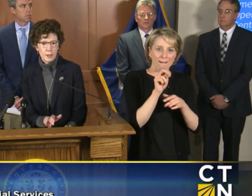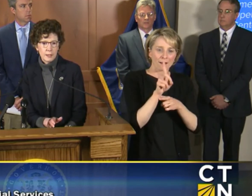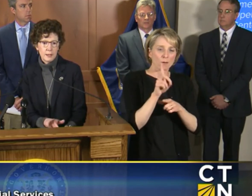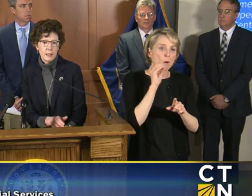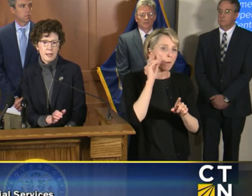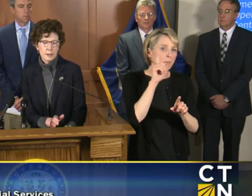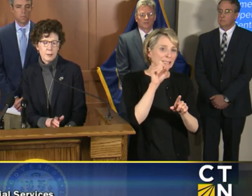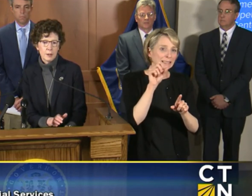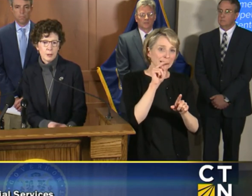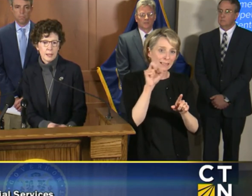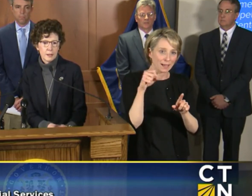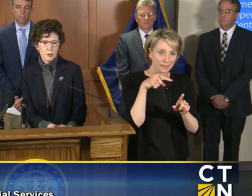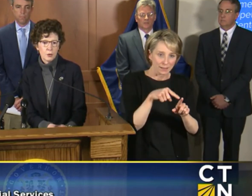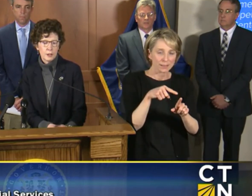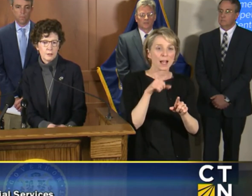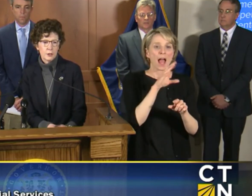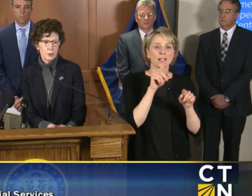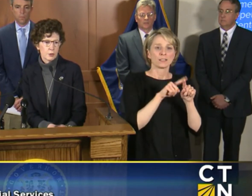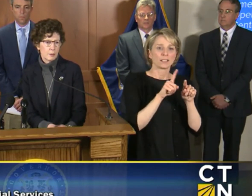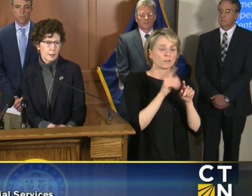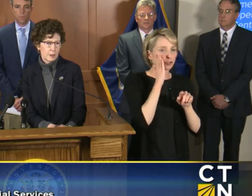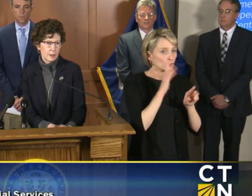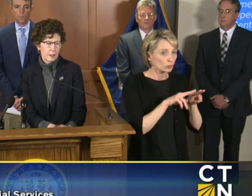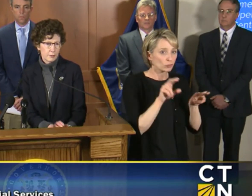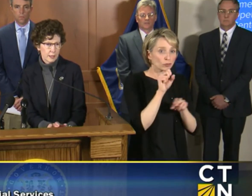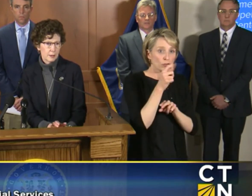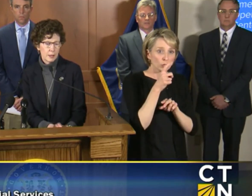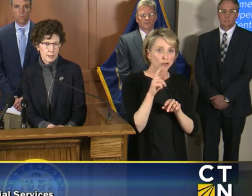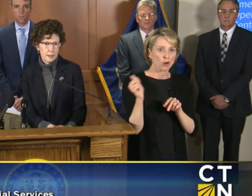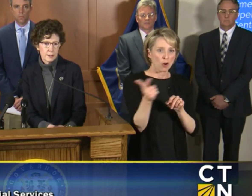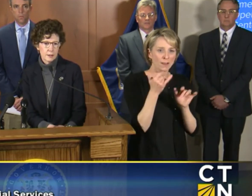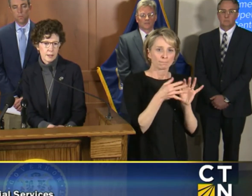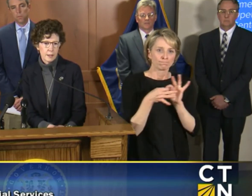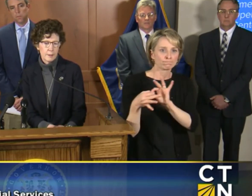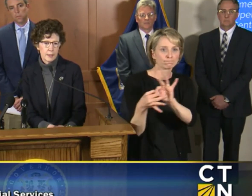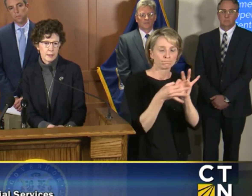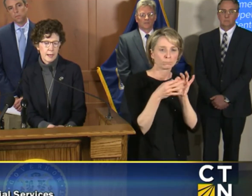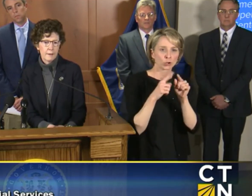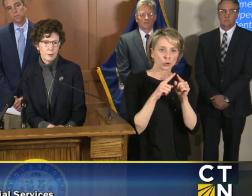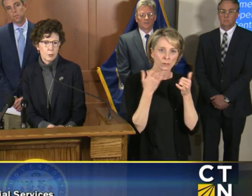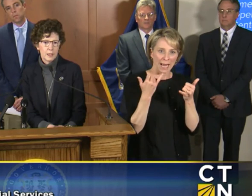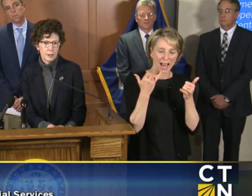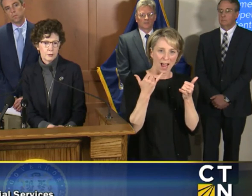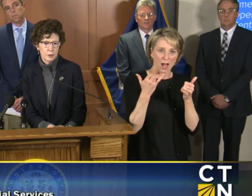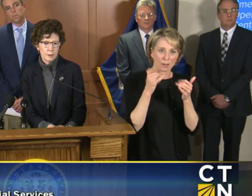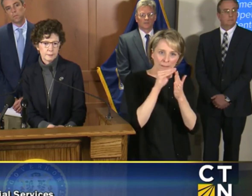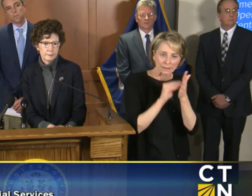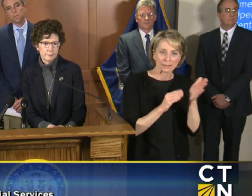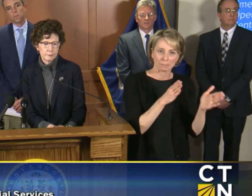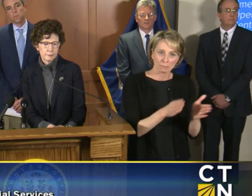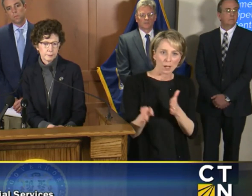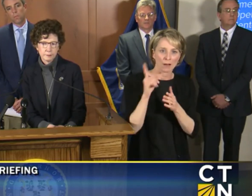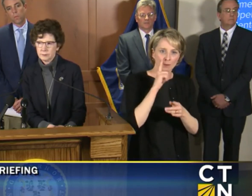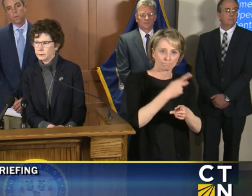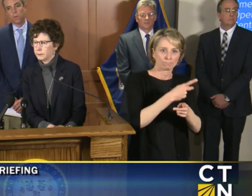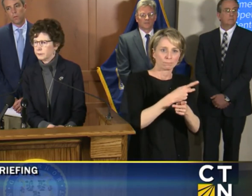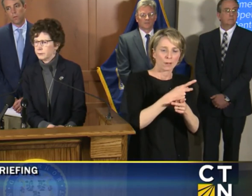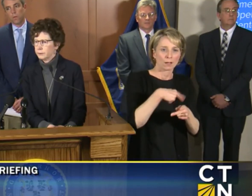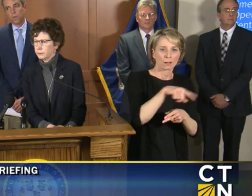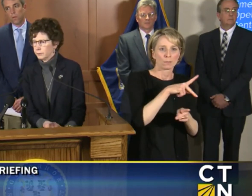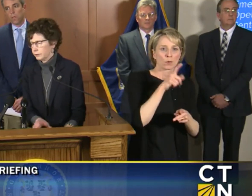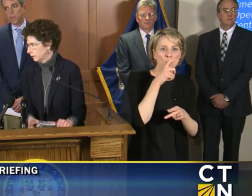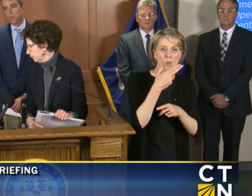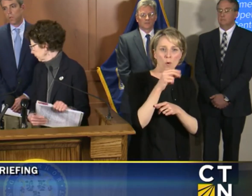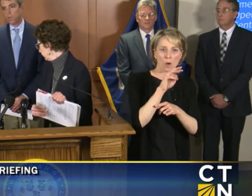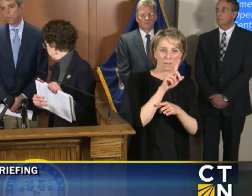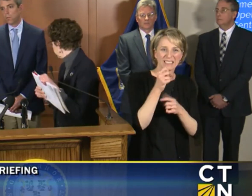do training and to make plans for individuals who might be affected by this and how they will be cared for. Dr.